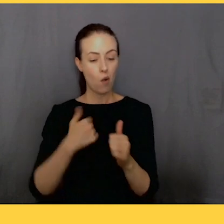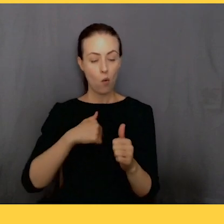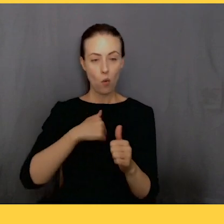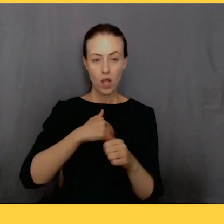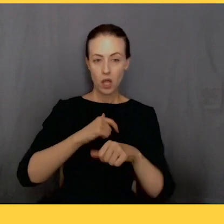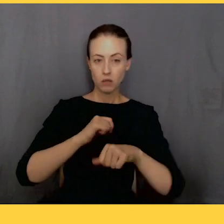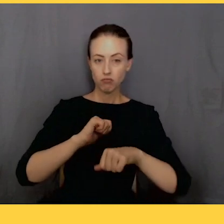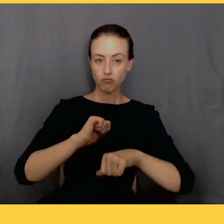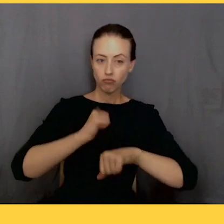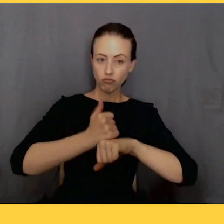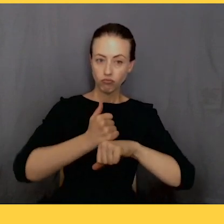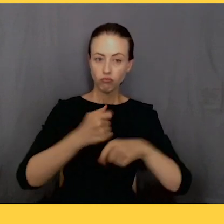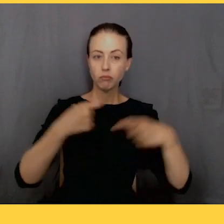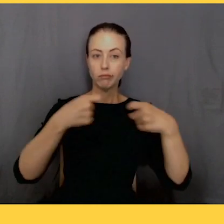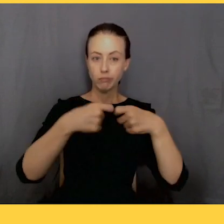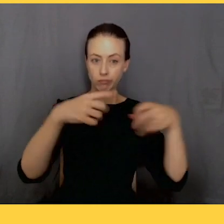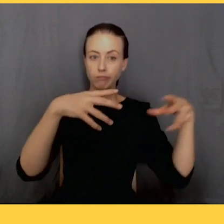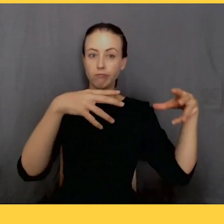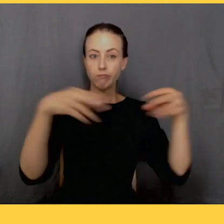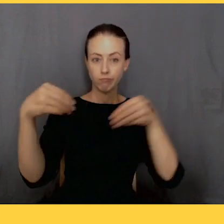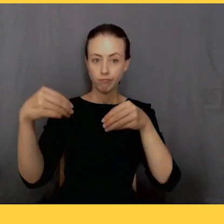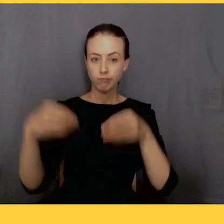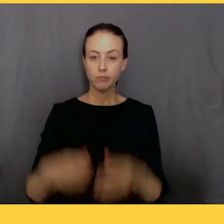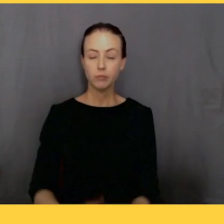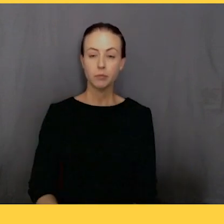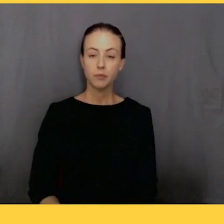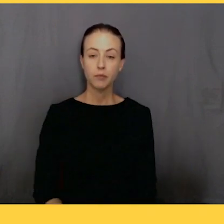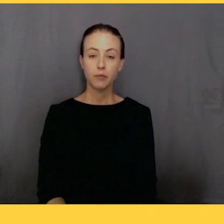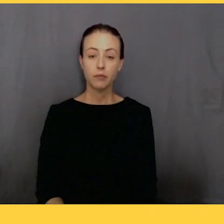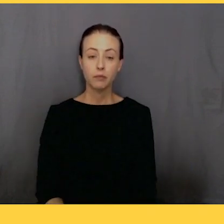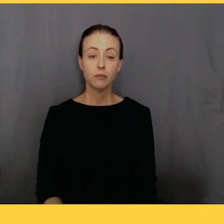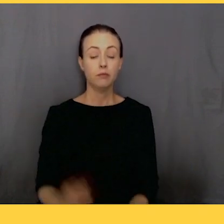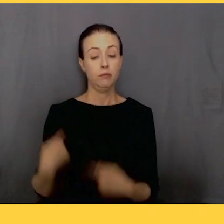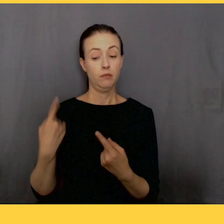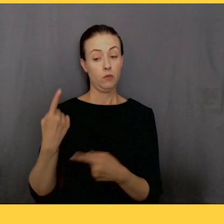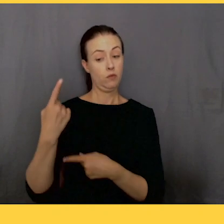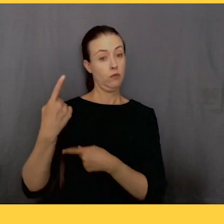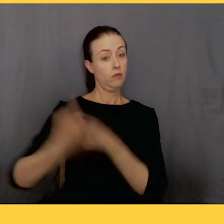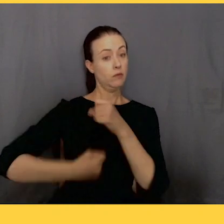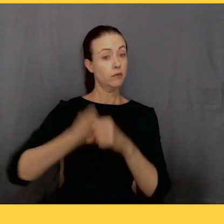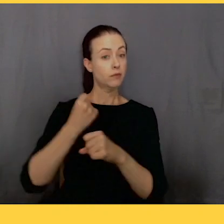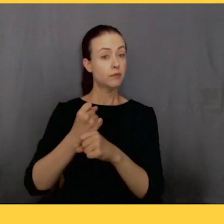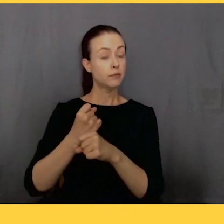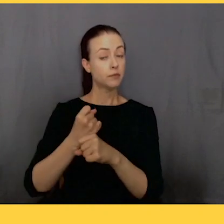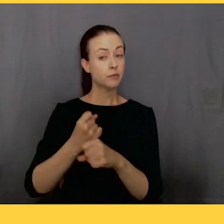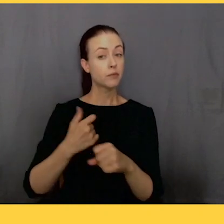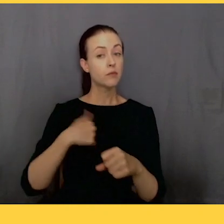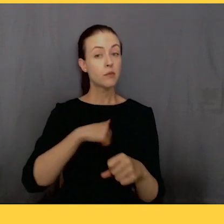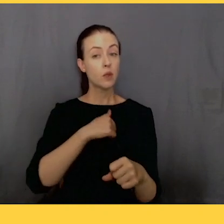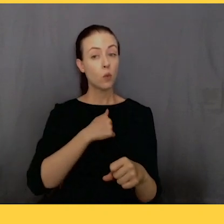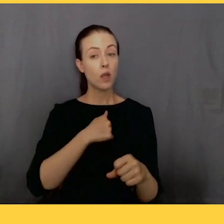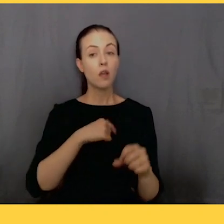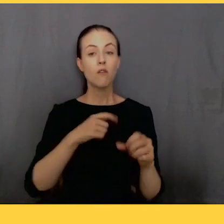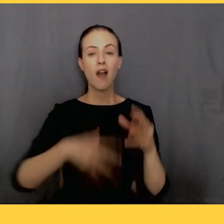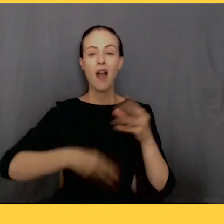PSPS. So over the past year, we've accelerated installation on switching